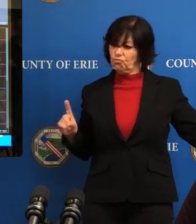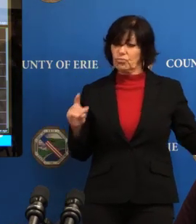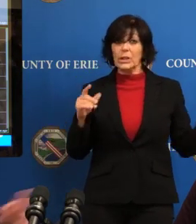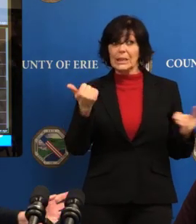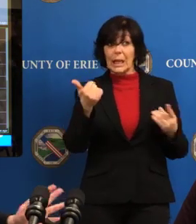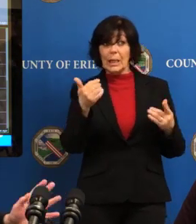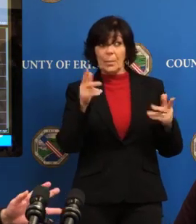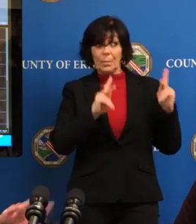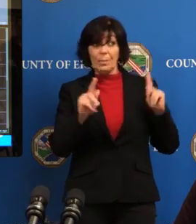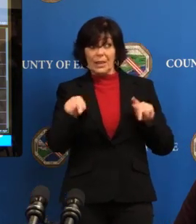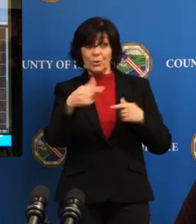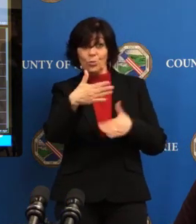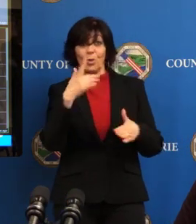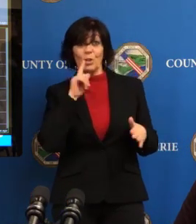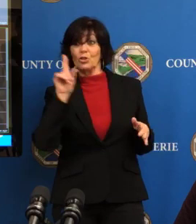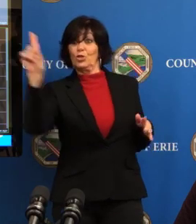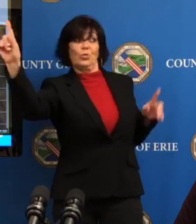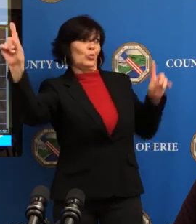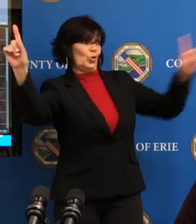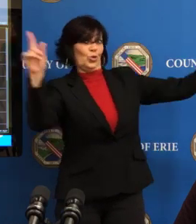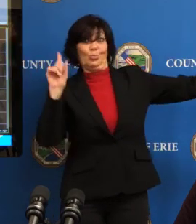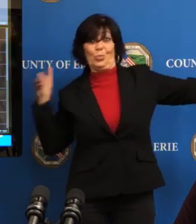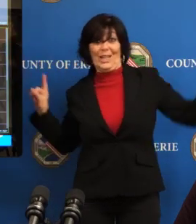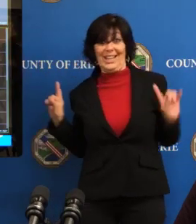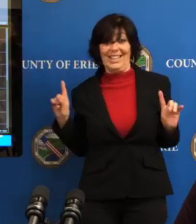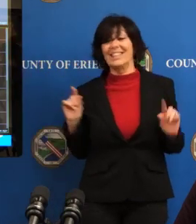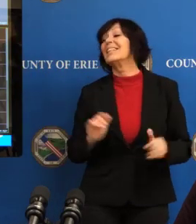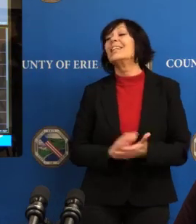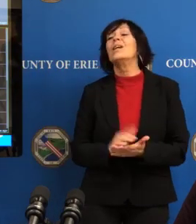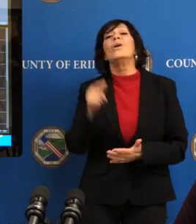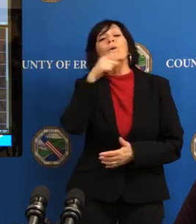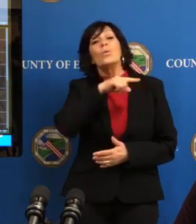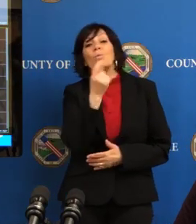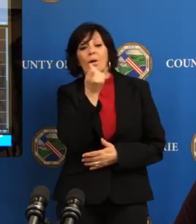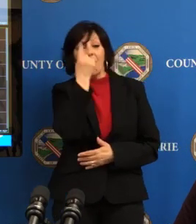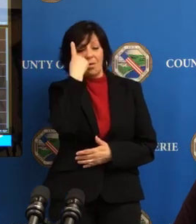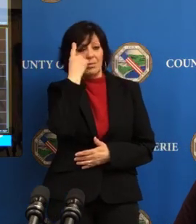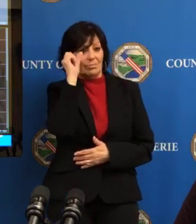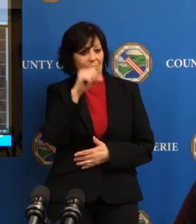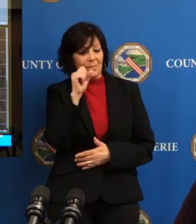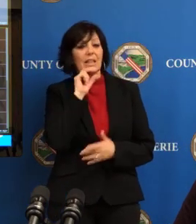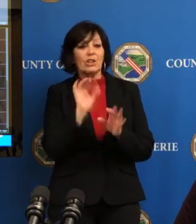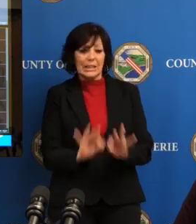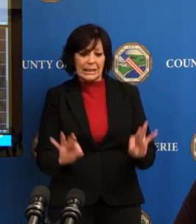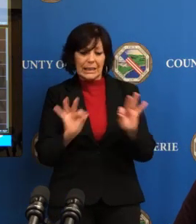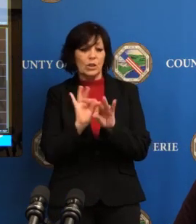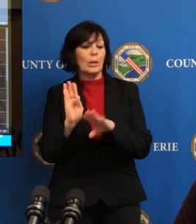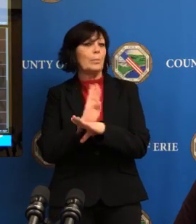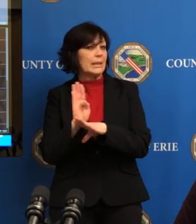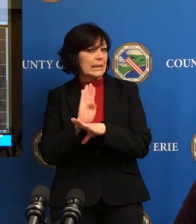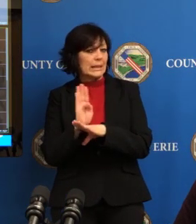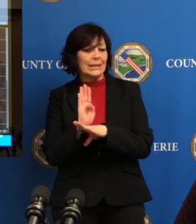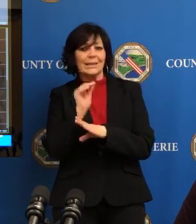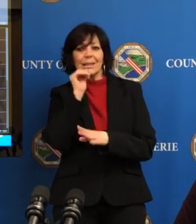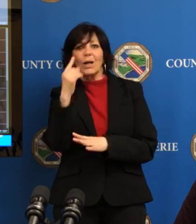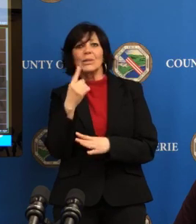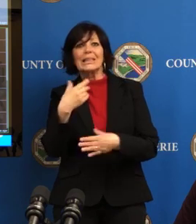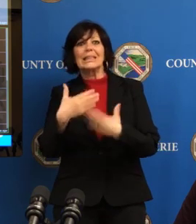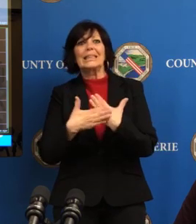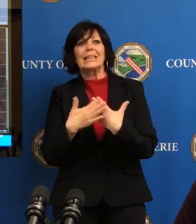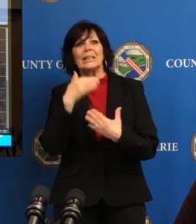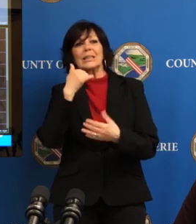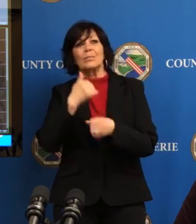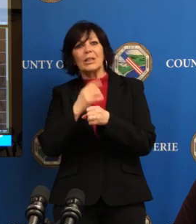this room, and they are all spread out. We understand that there are essential businesses, and it's not always easy to ensure that your